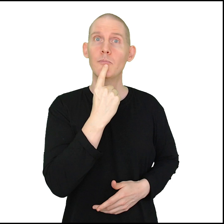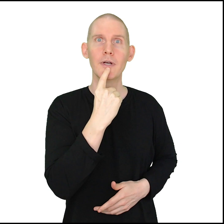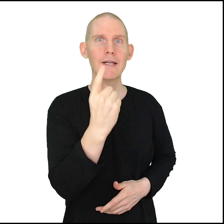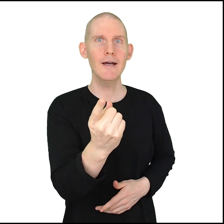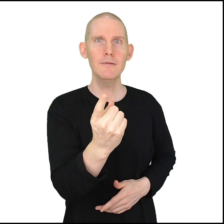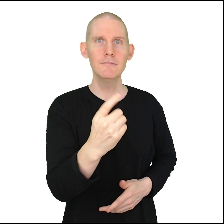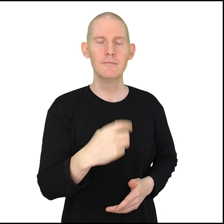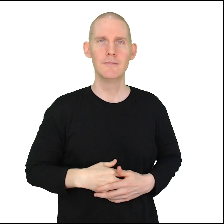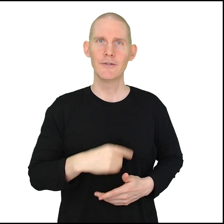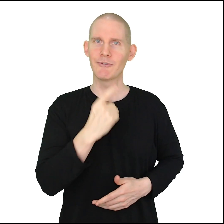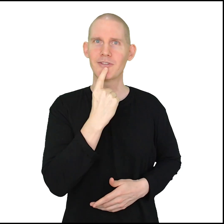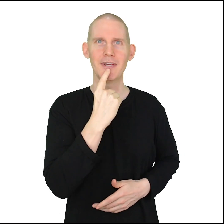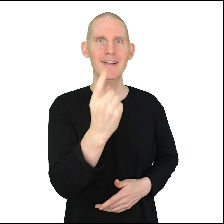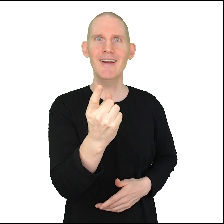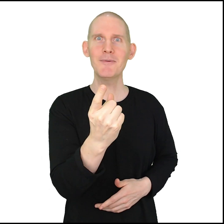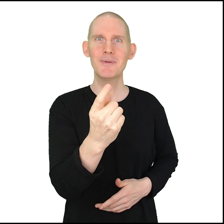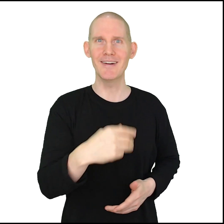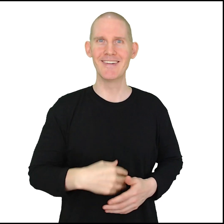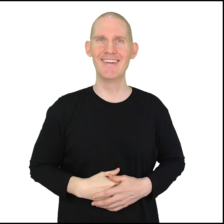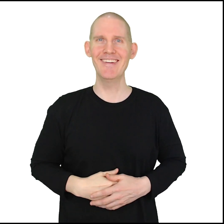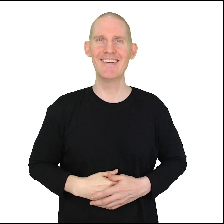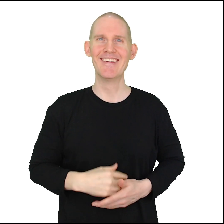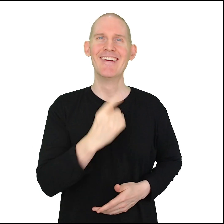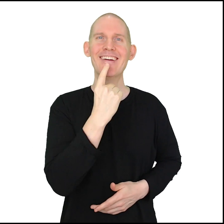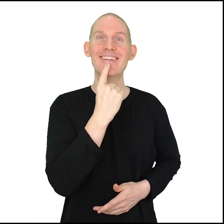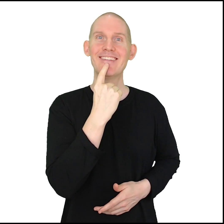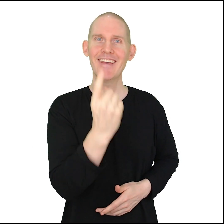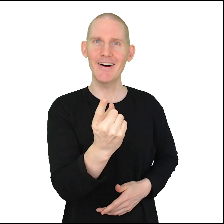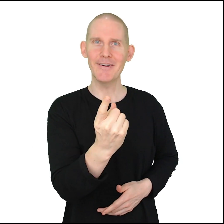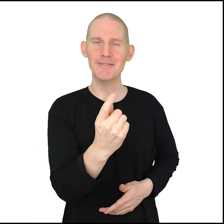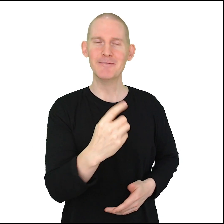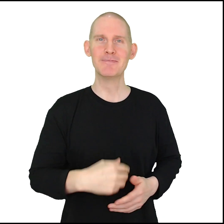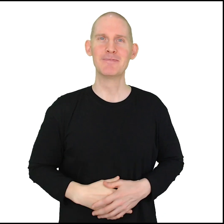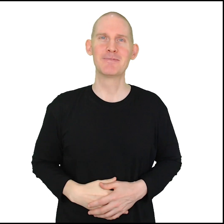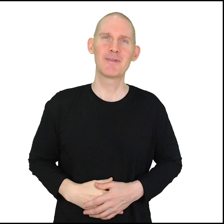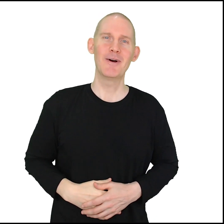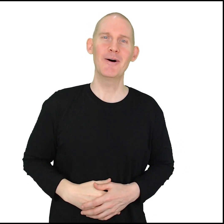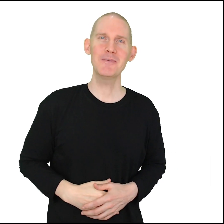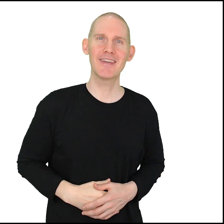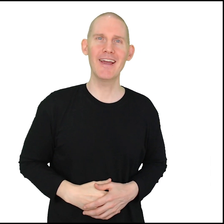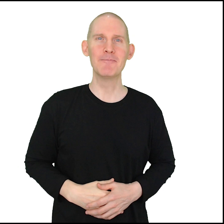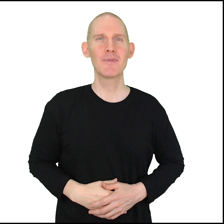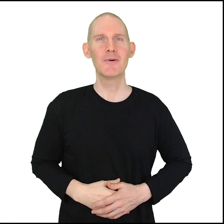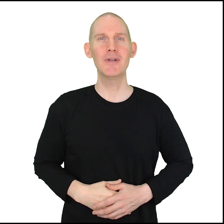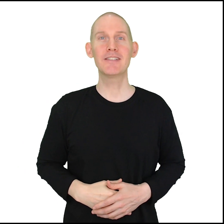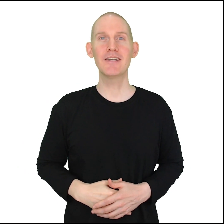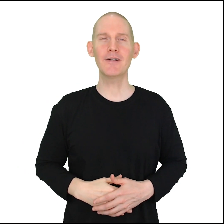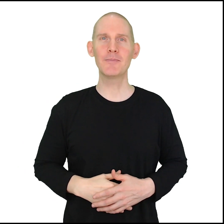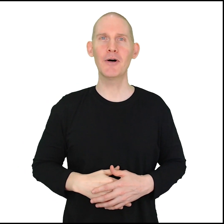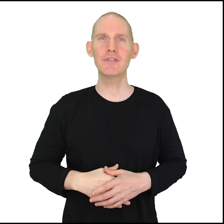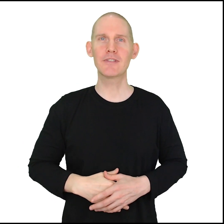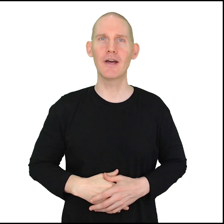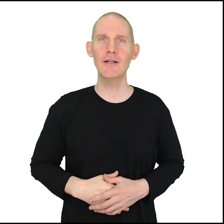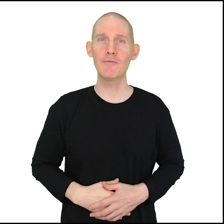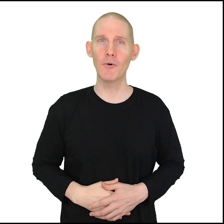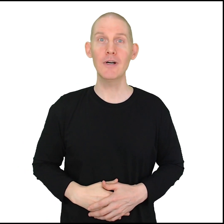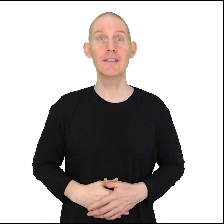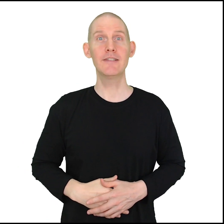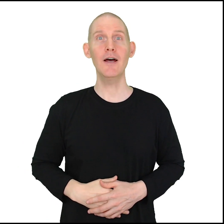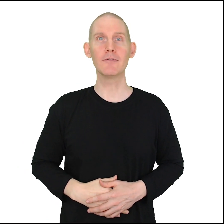it out. Send it out there. Tell. Okay, we just talked about the sign for tell.